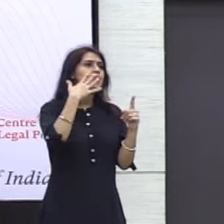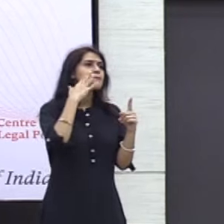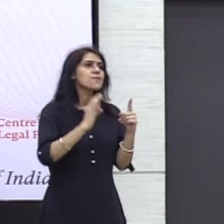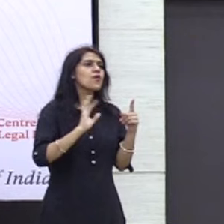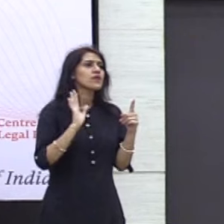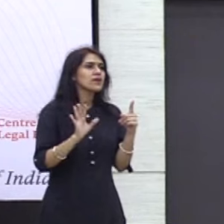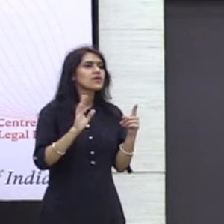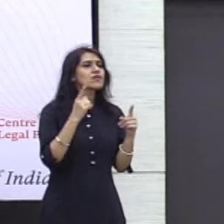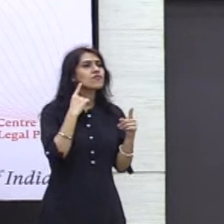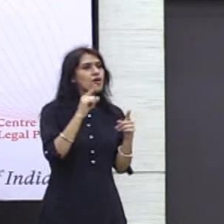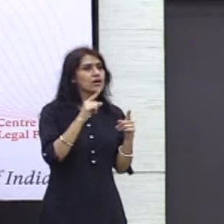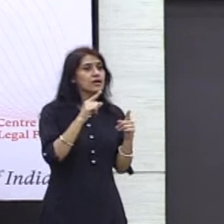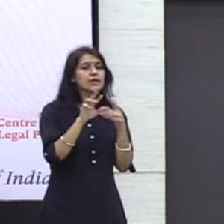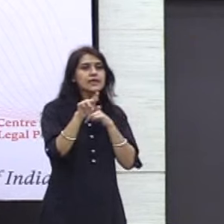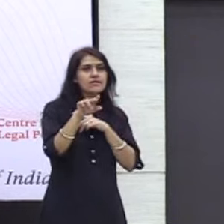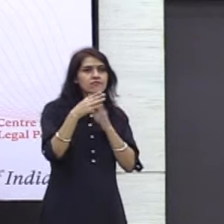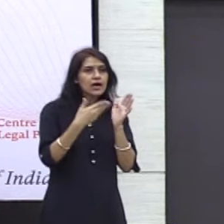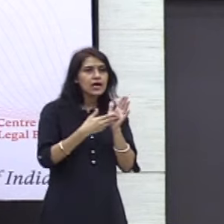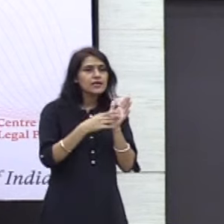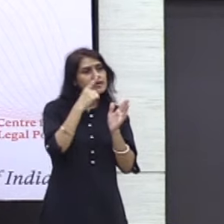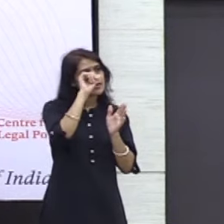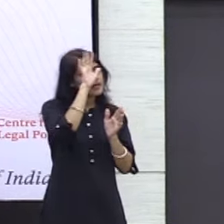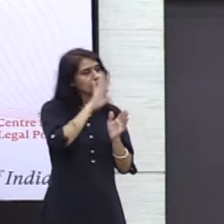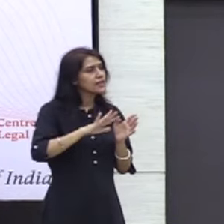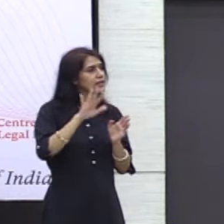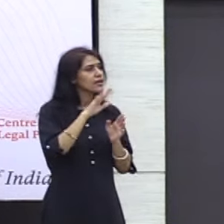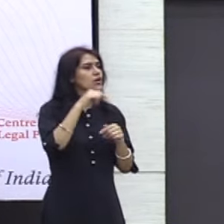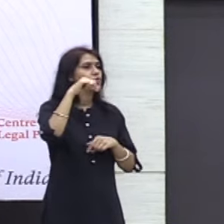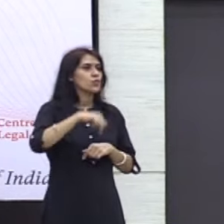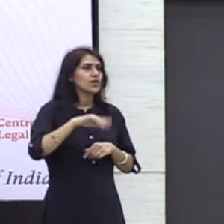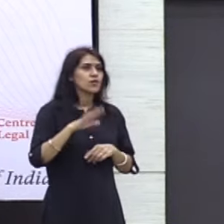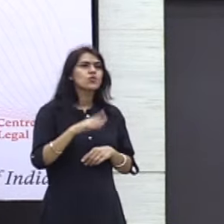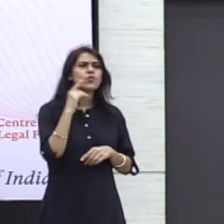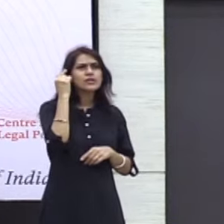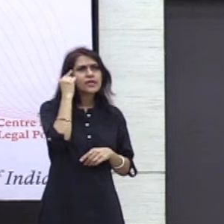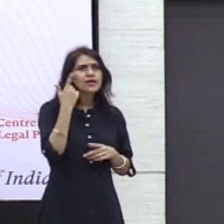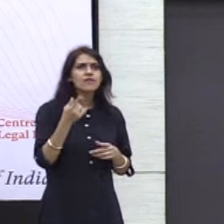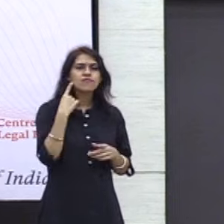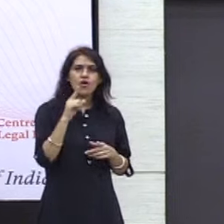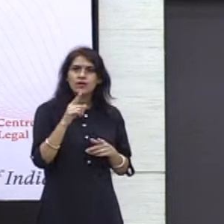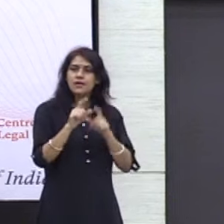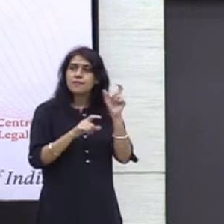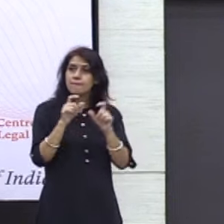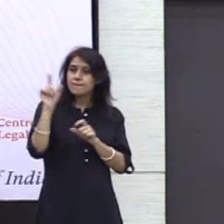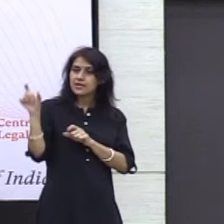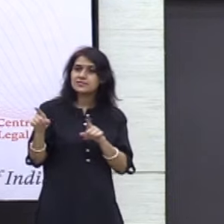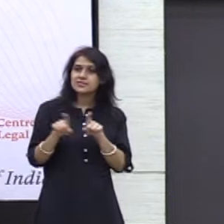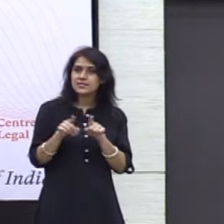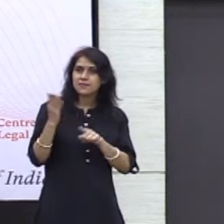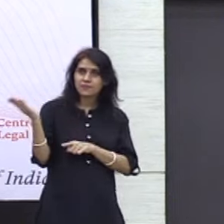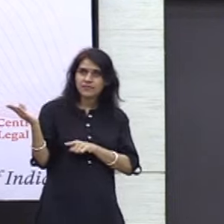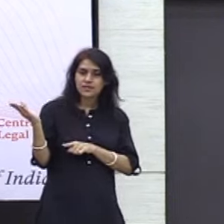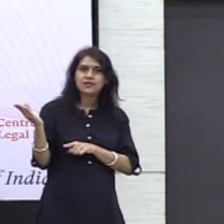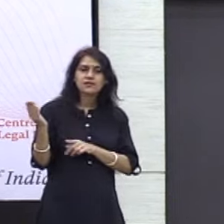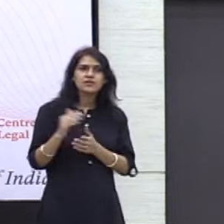that define social rights in India today. So we couldn't really think of a better person to do this than Mr.